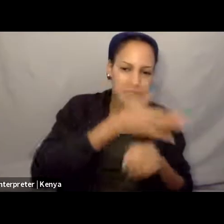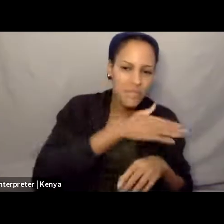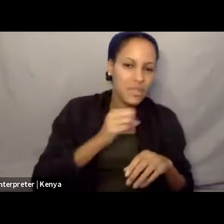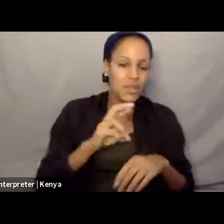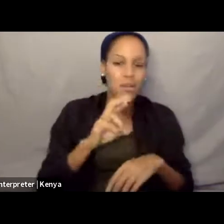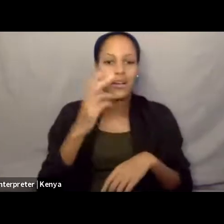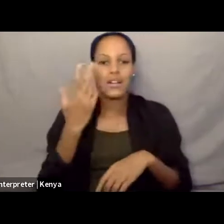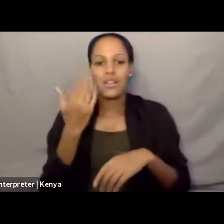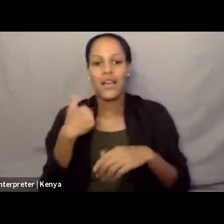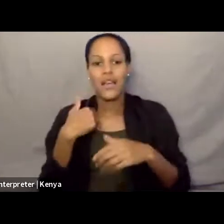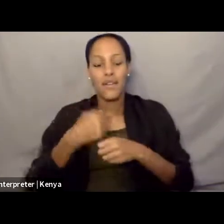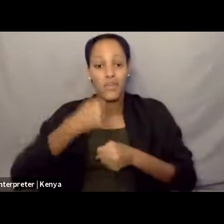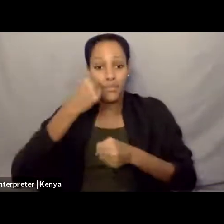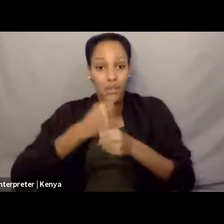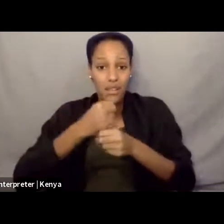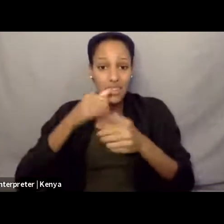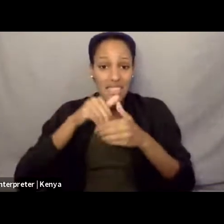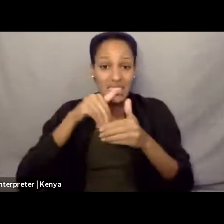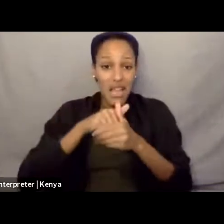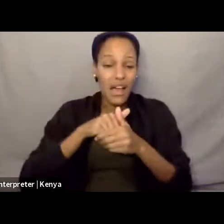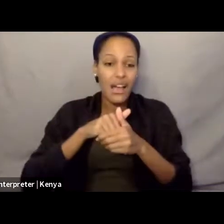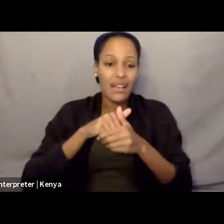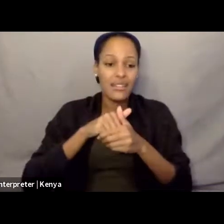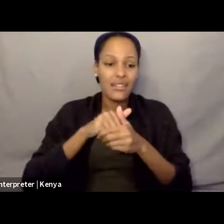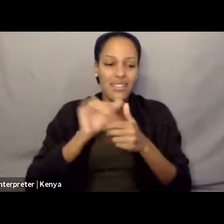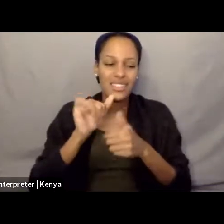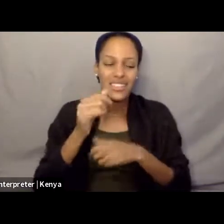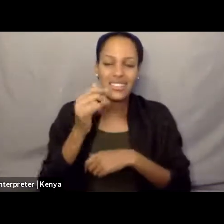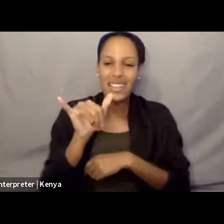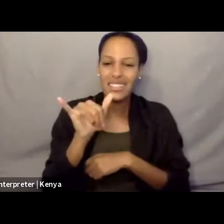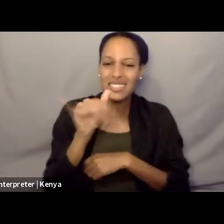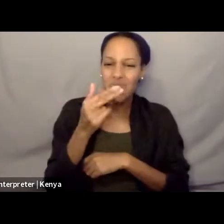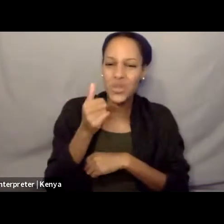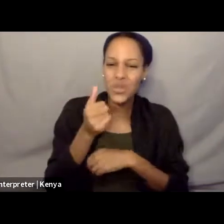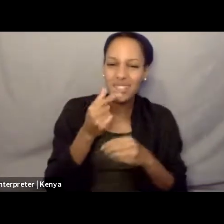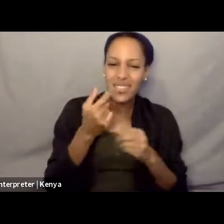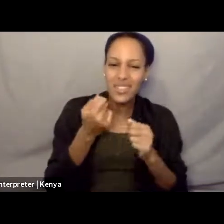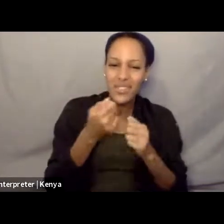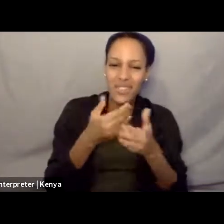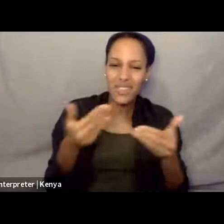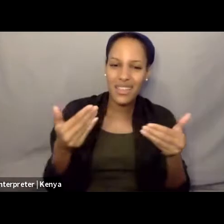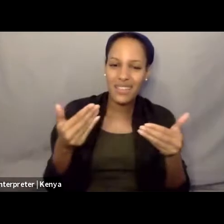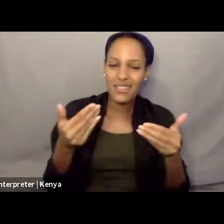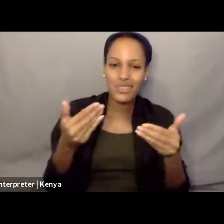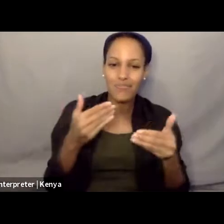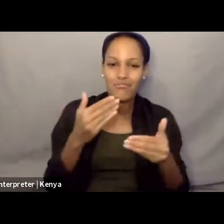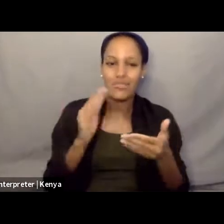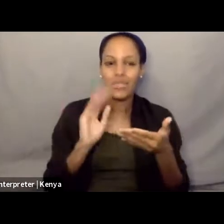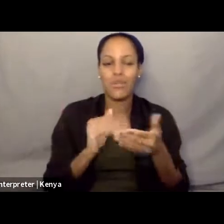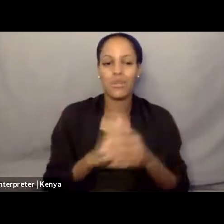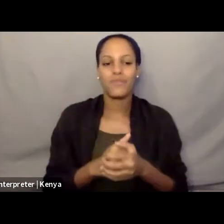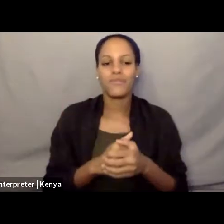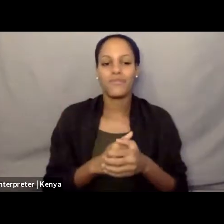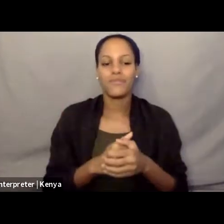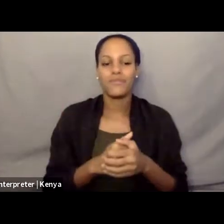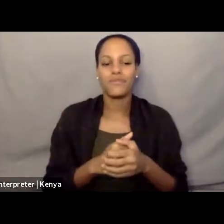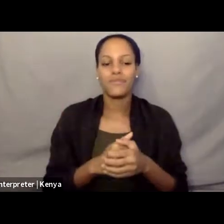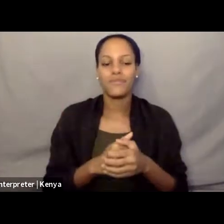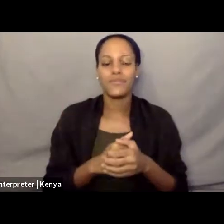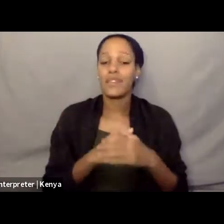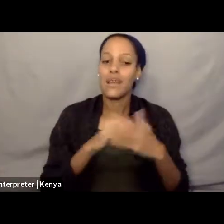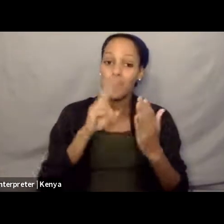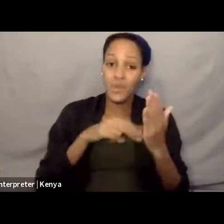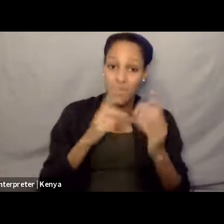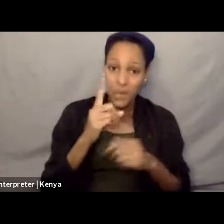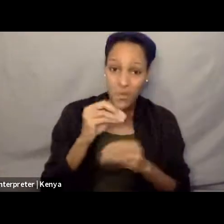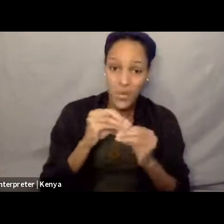in the bakery as the cutest little thing? And I'm gonna read one more, just one more.